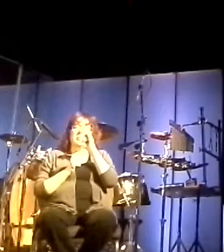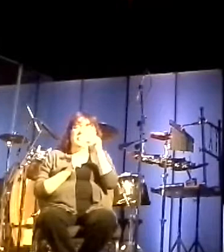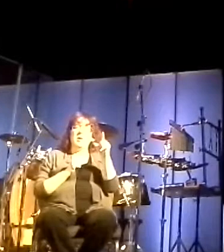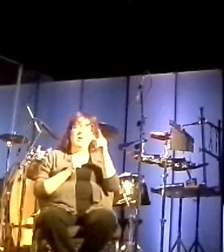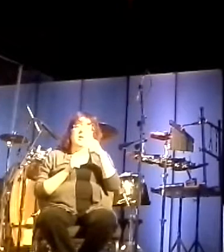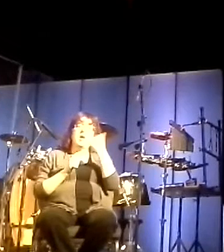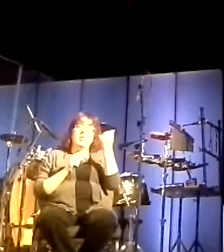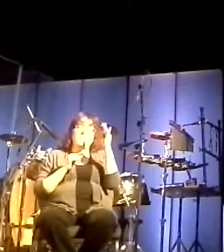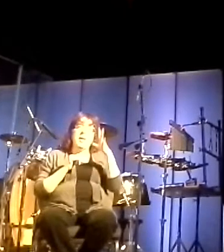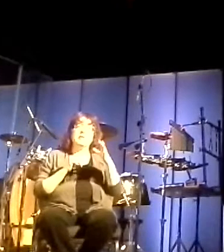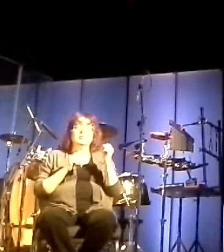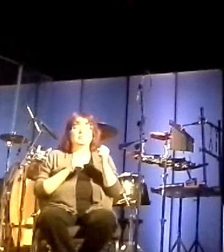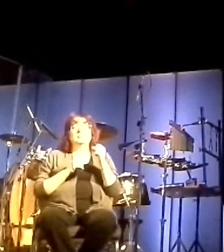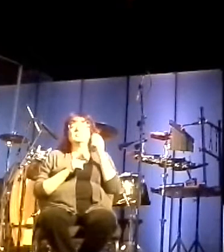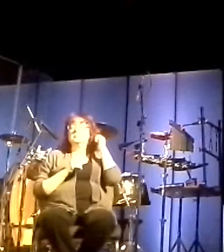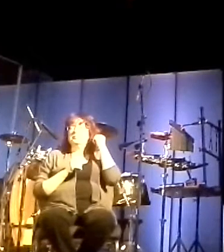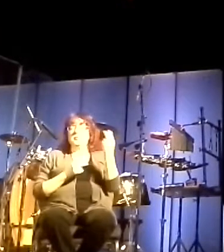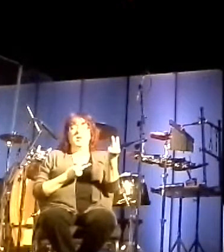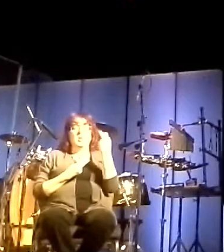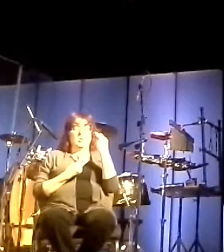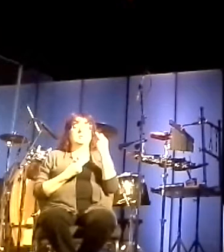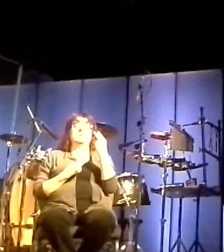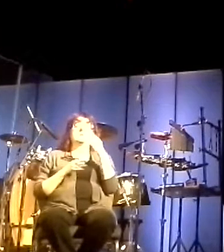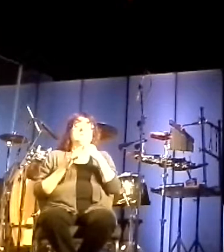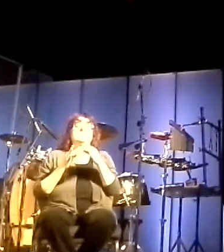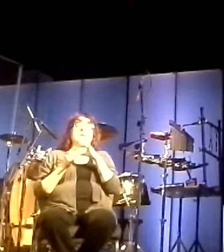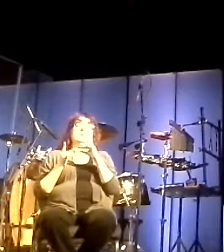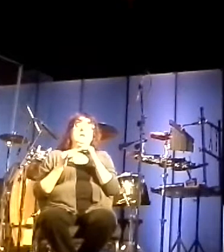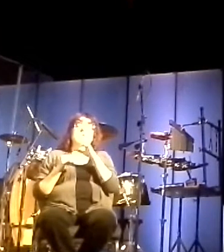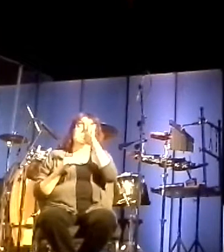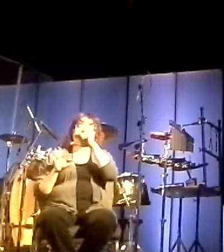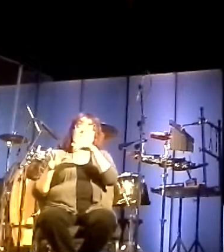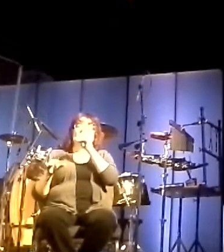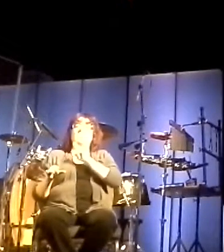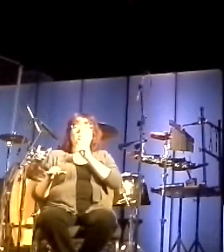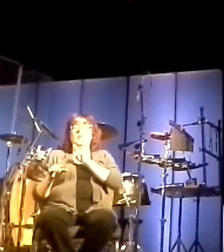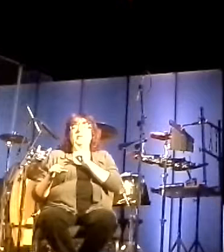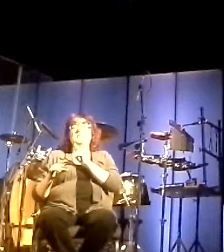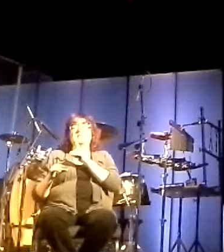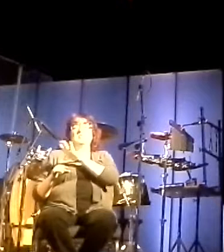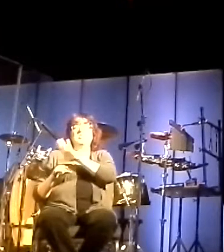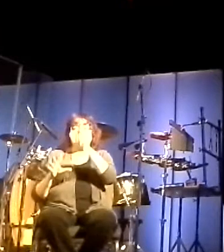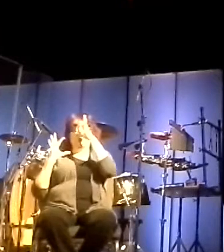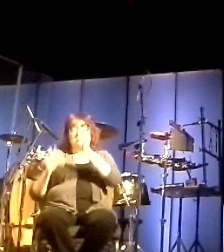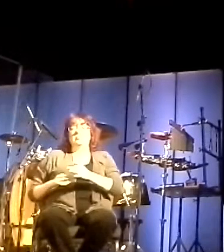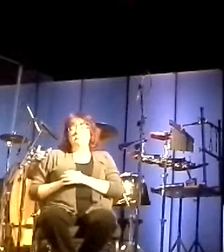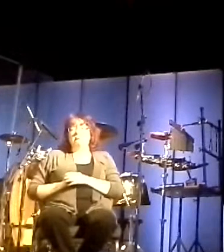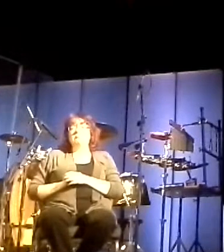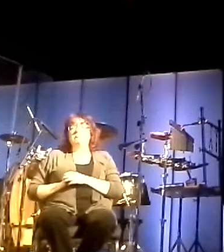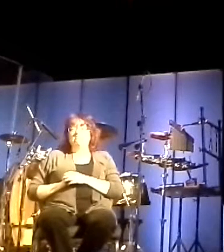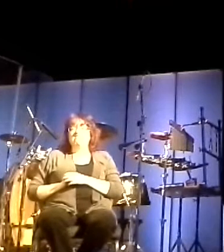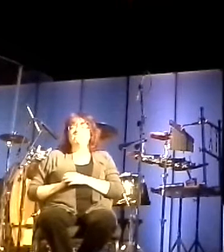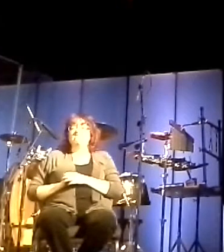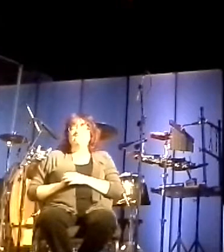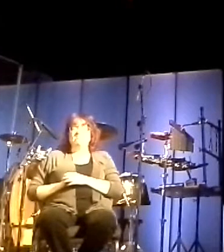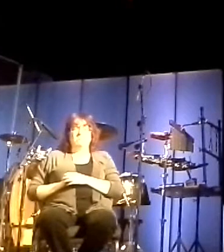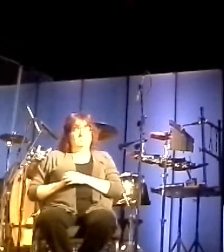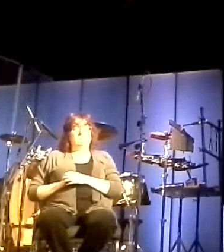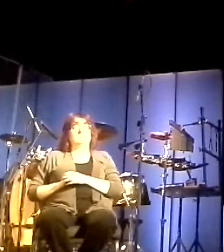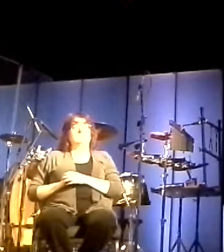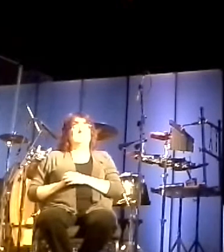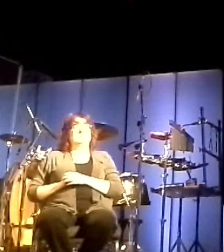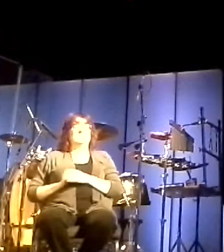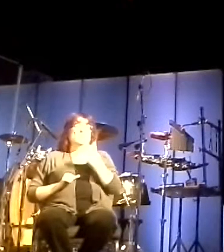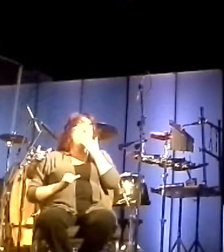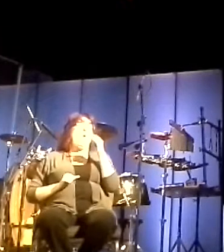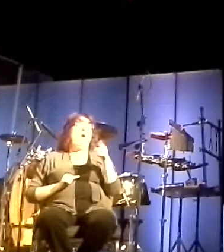and a few other pastors. He looked at us and he just simply said, "Guys, loneliness is a choice." And in my mind, I went,